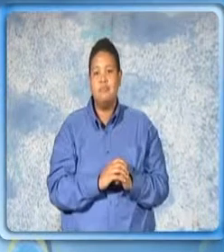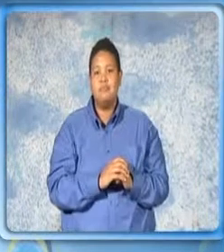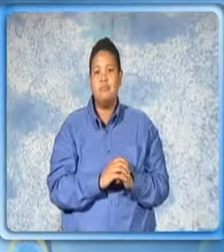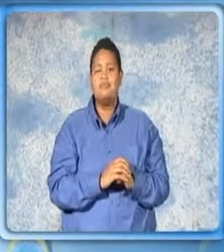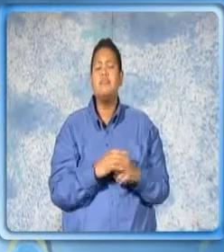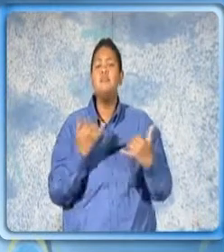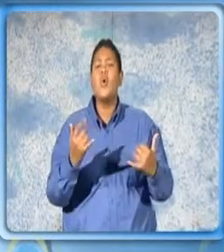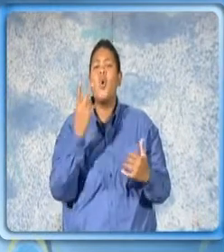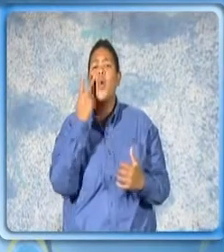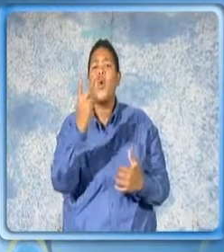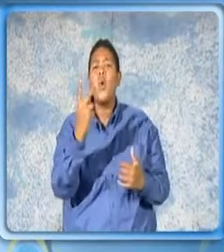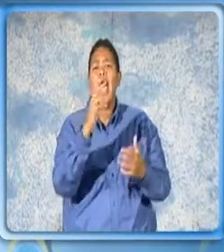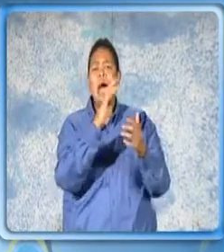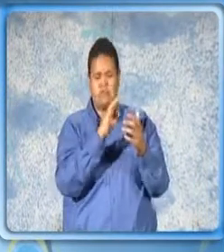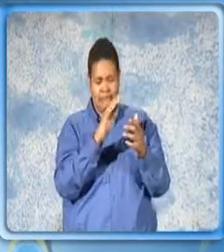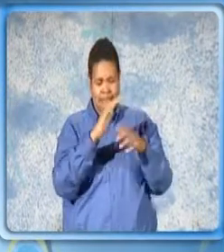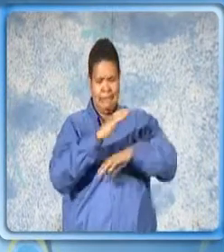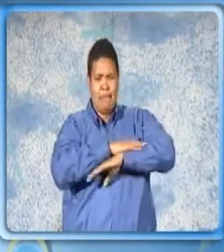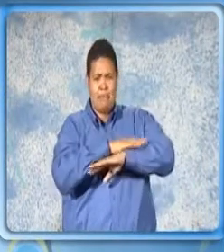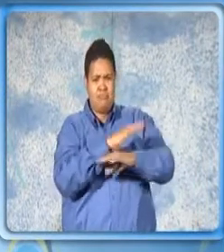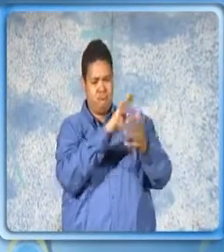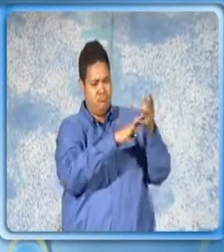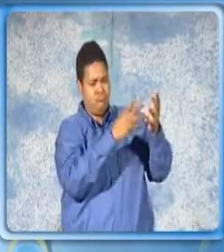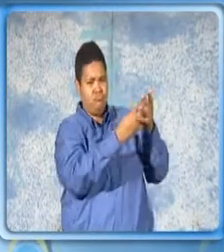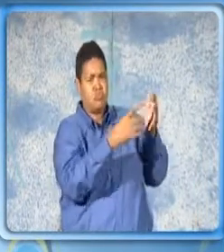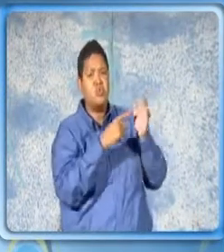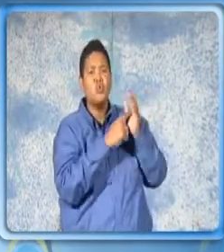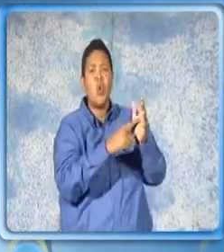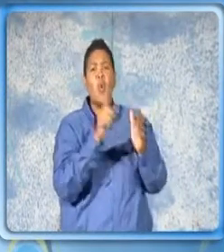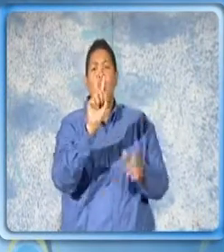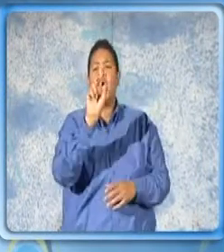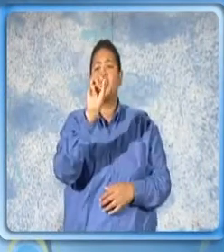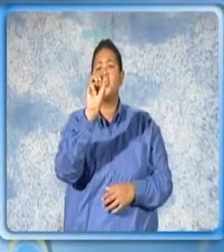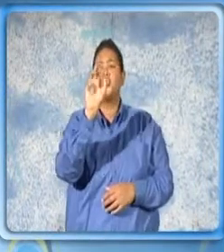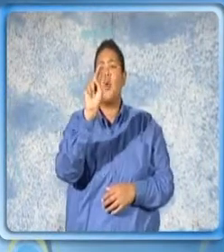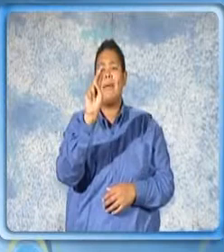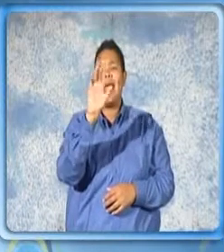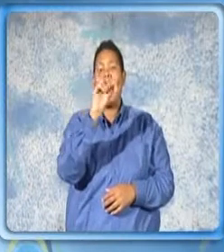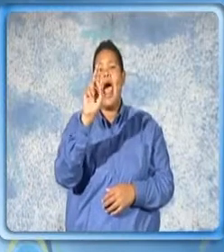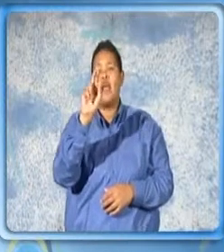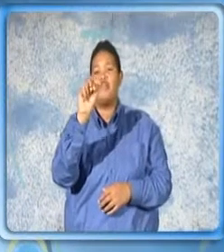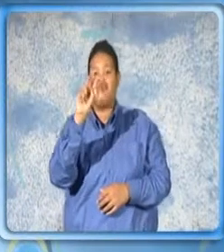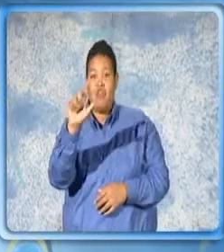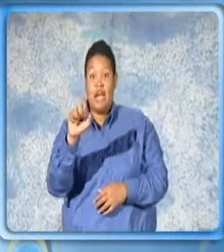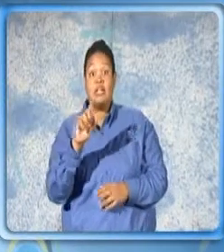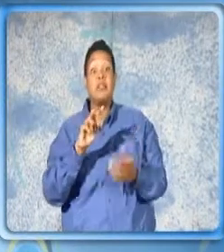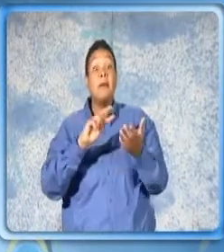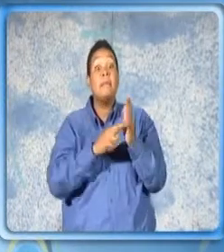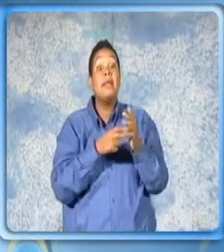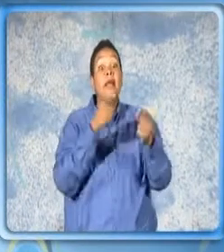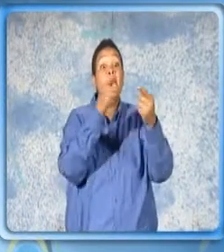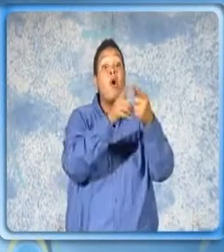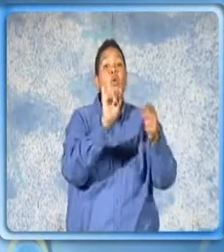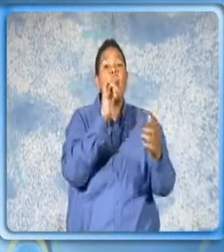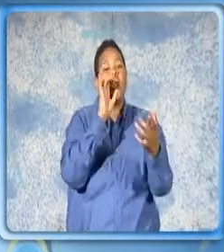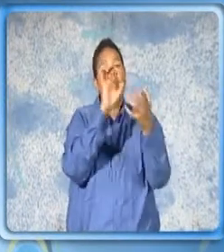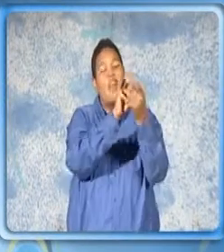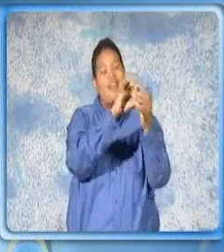Let us look at the table showing the values of the domain and range. That is, the coordinates of the points that will lie on this